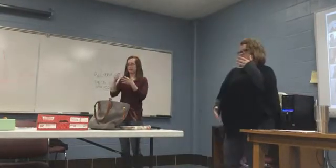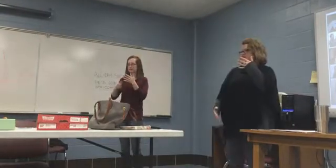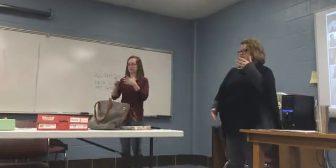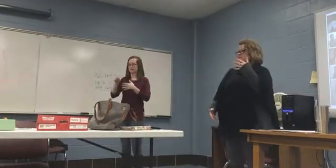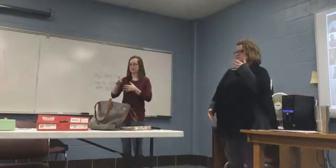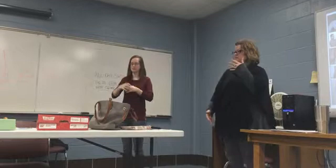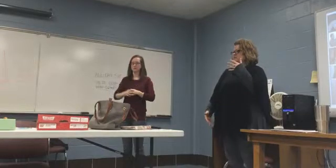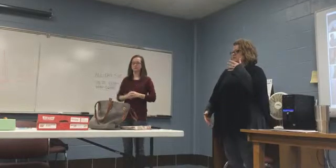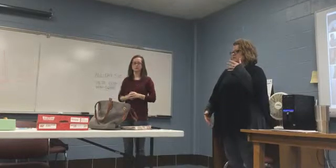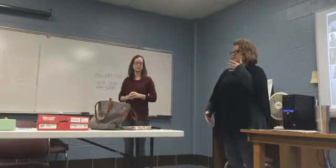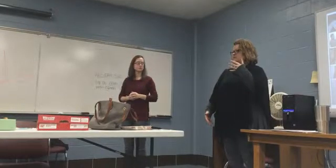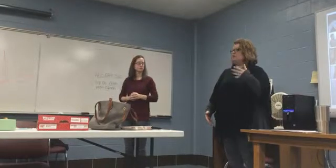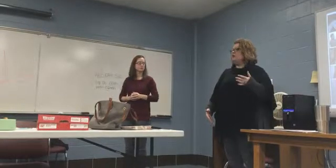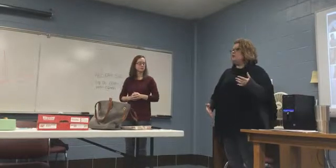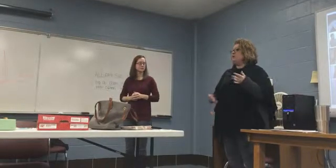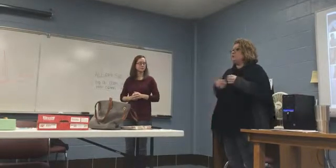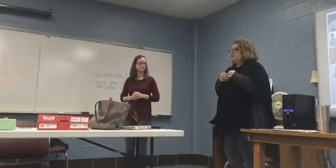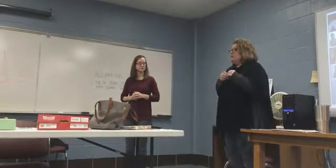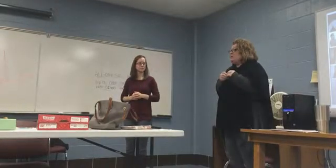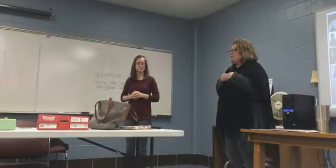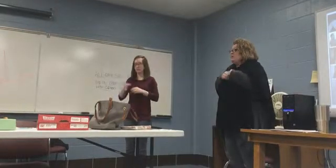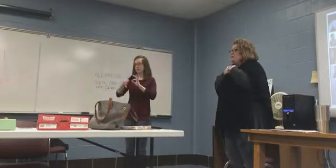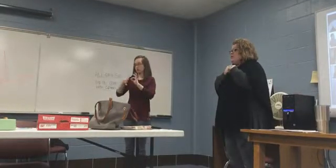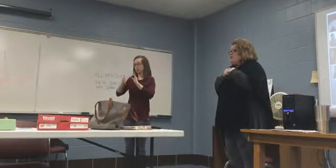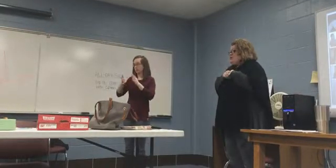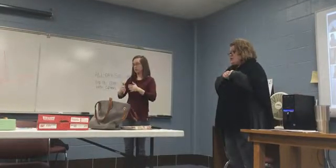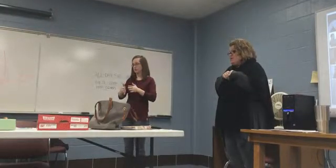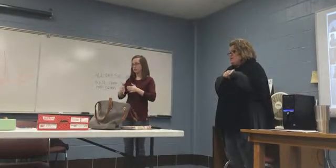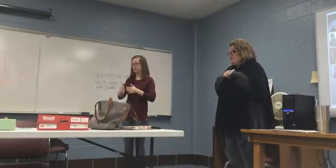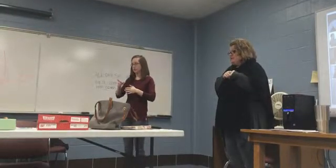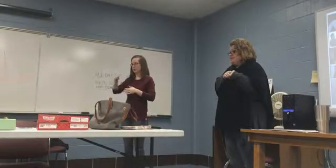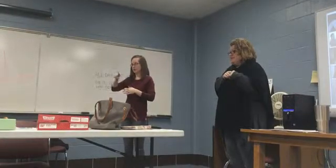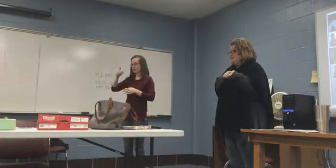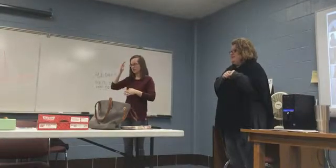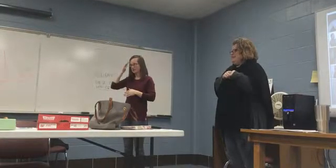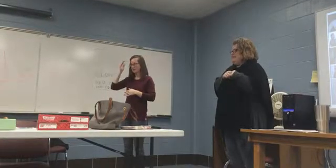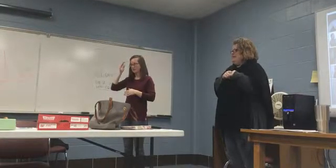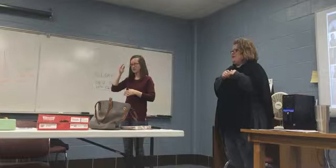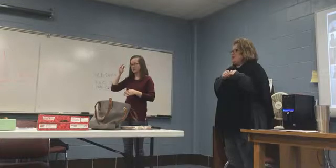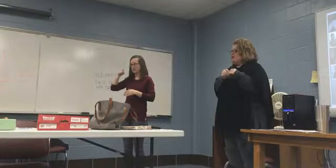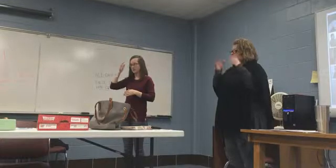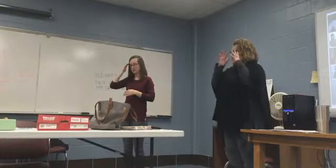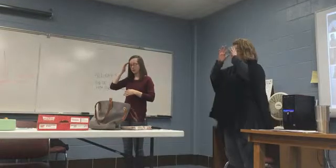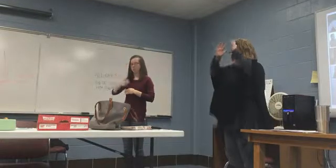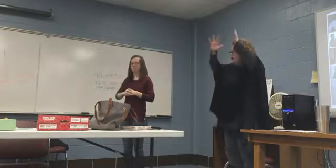things. So, as an interpreter, you have to know what those are. To go back to being